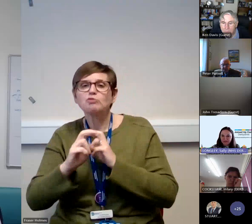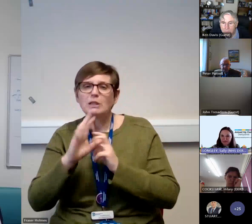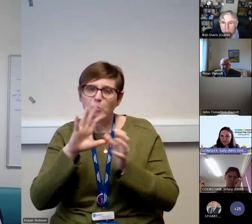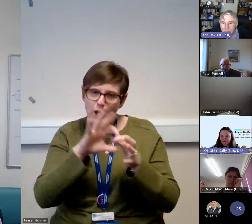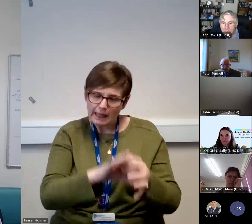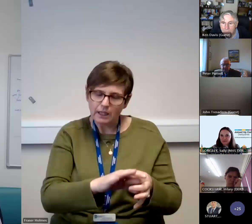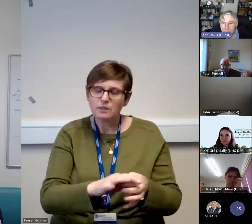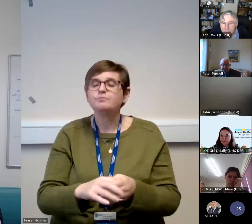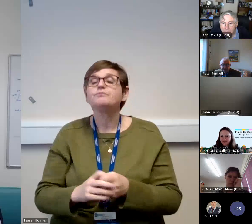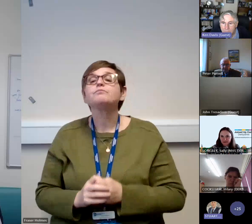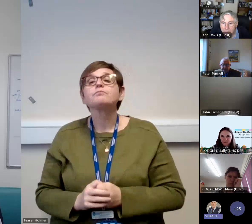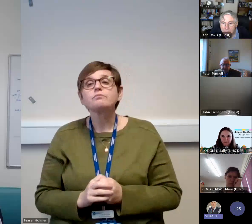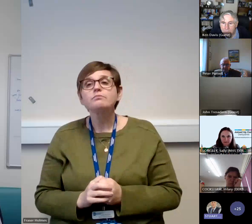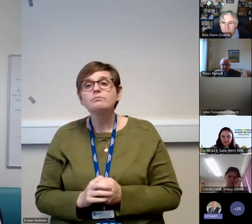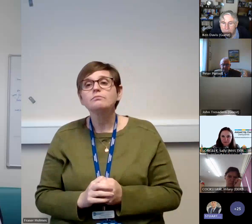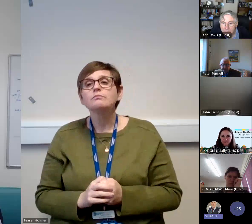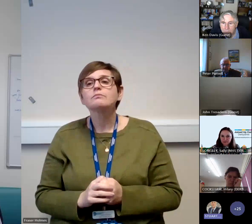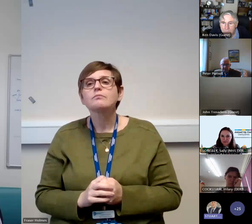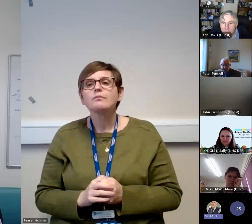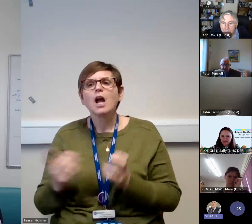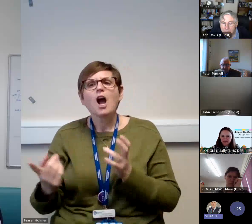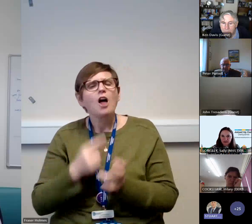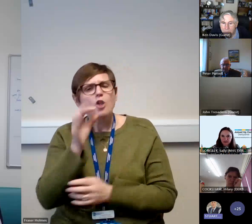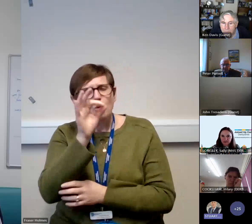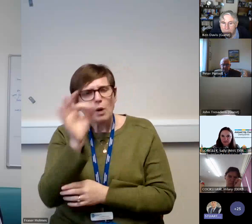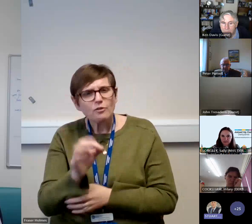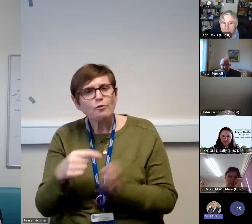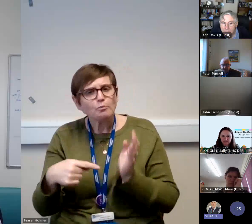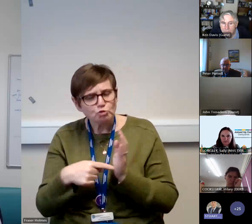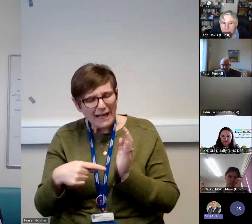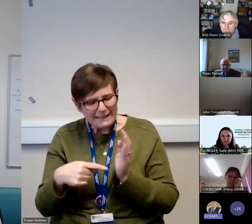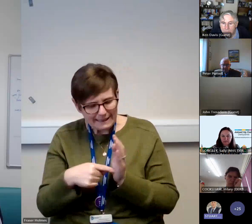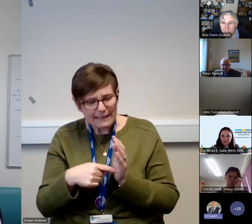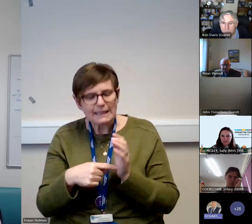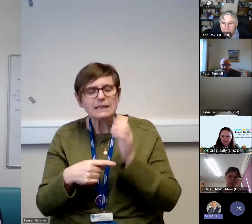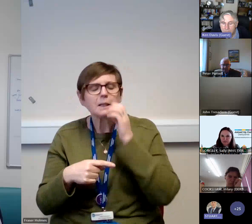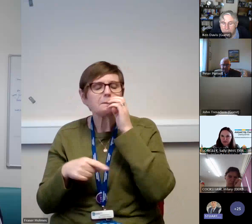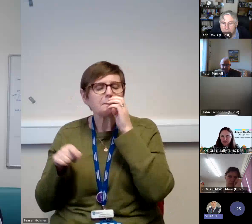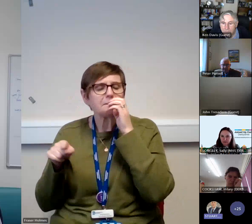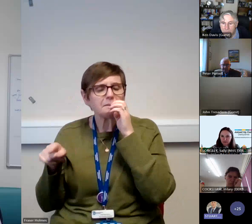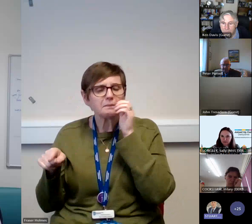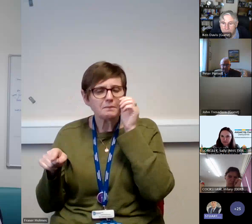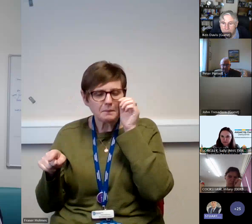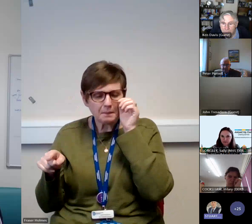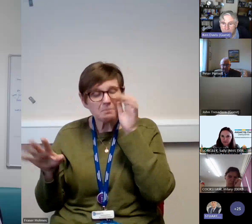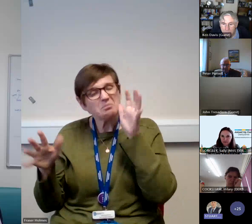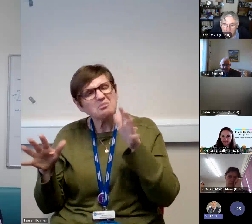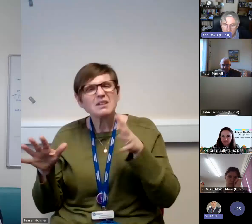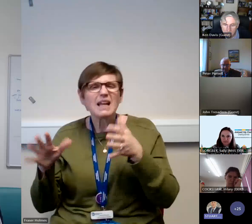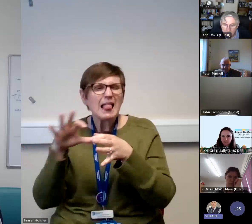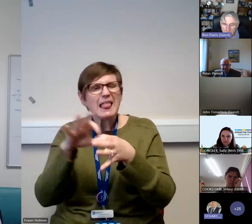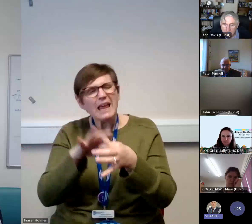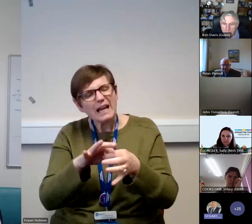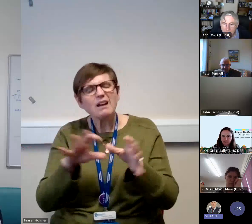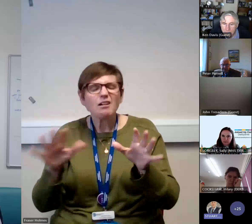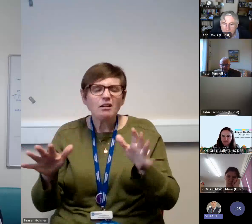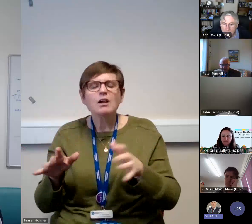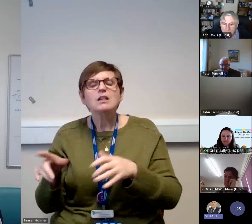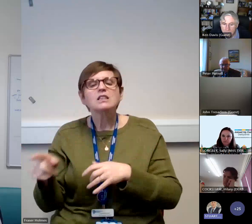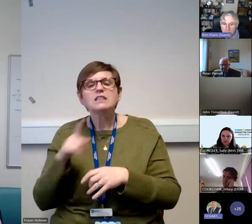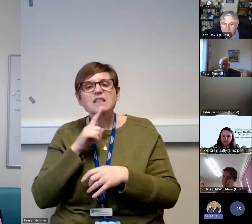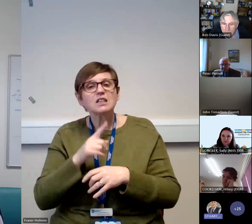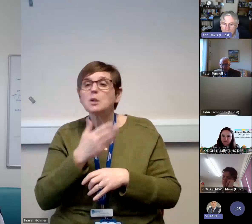Thanks, Mike. Okay, we have another question from Tracy, and it's sort of related to that. She says there are